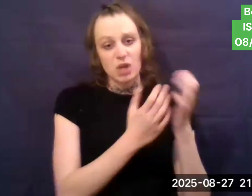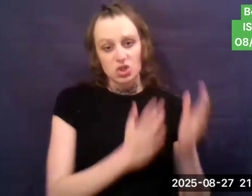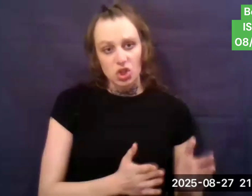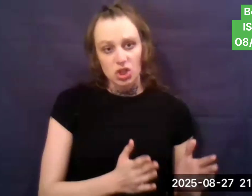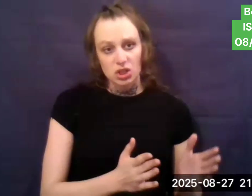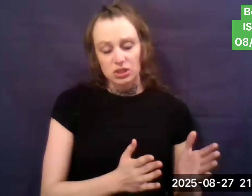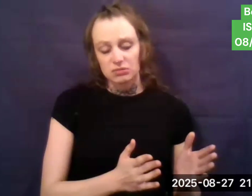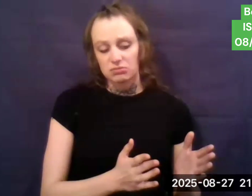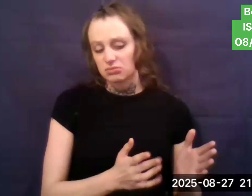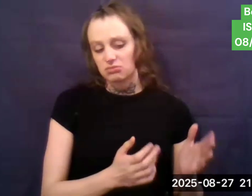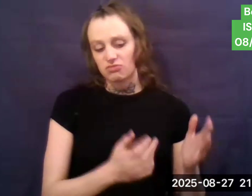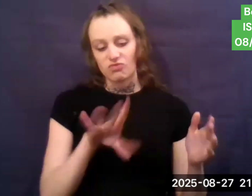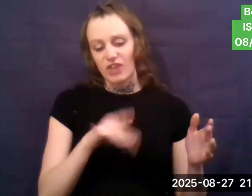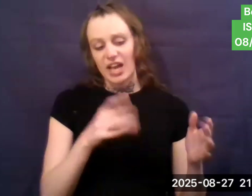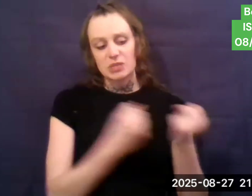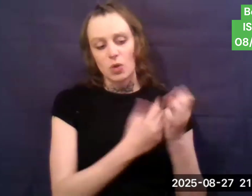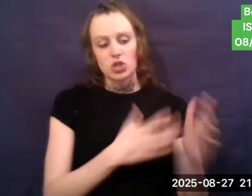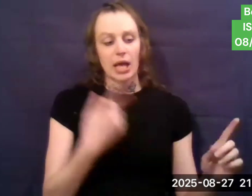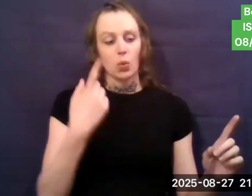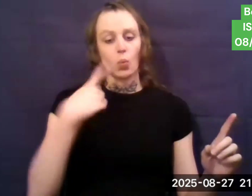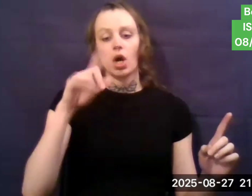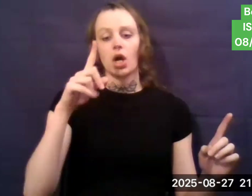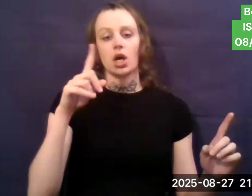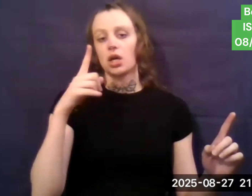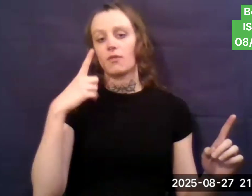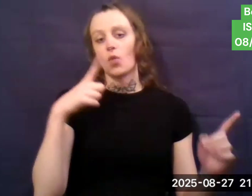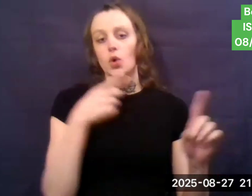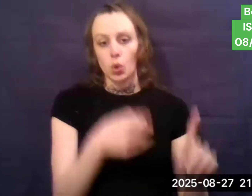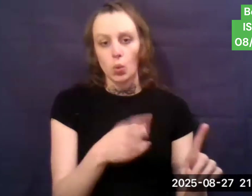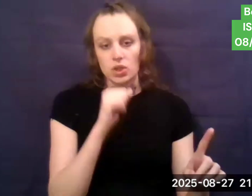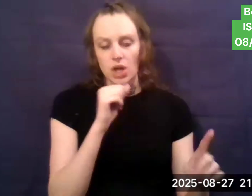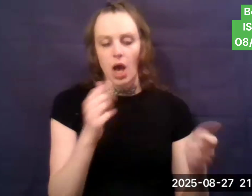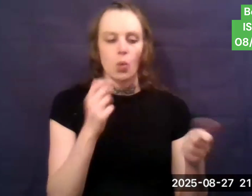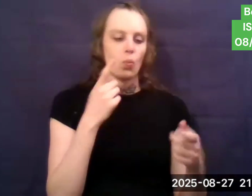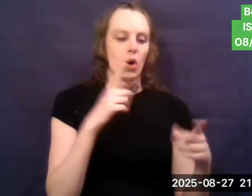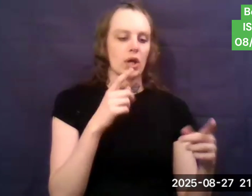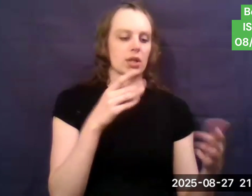for you, not against you. Make sure you work these steps.